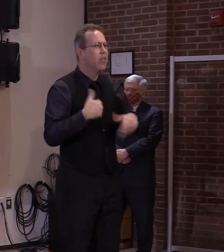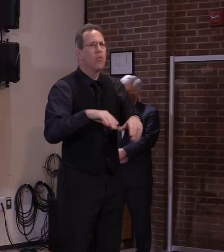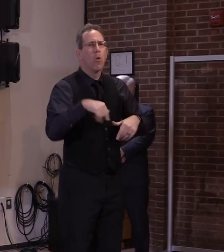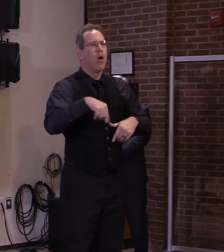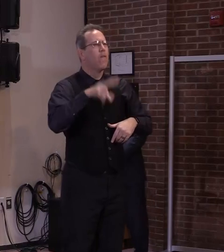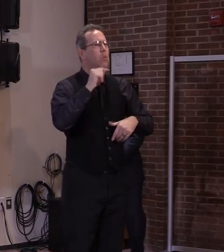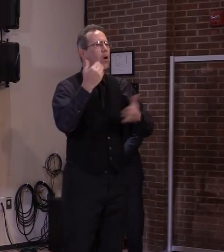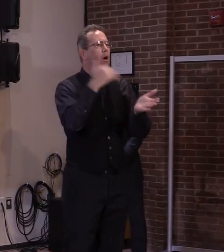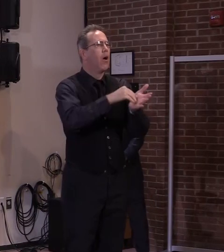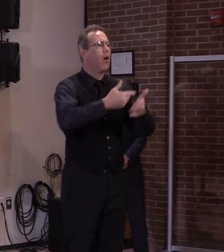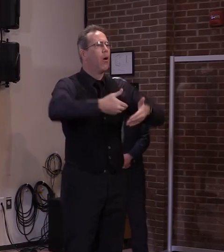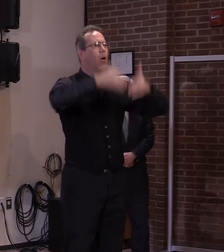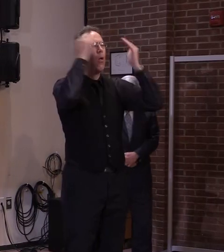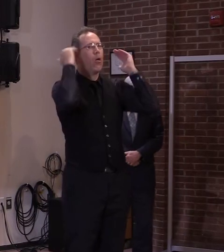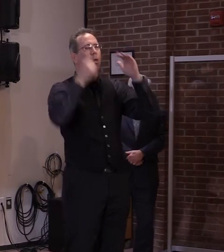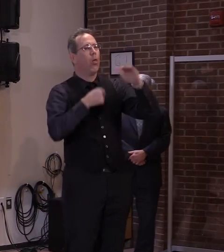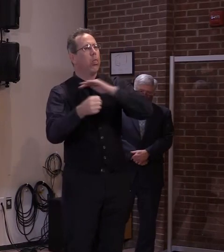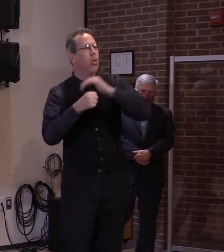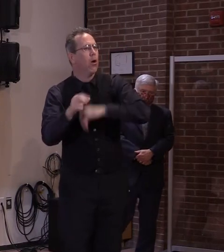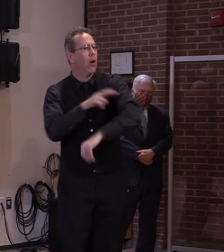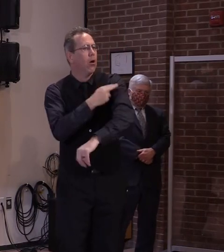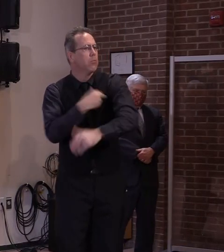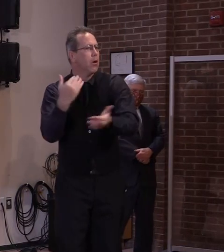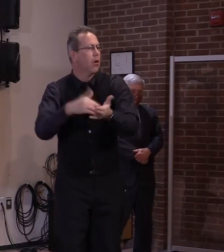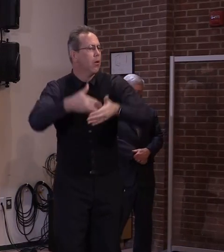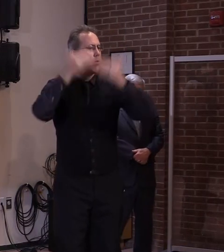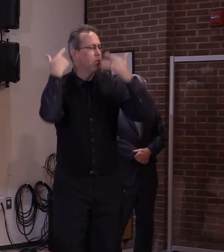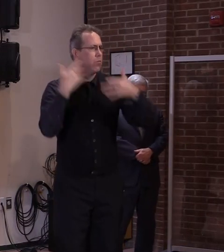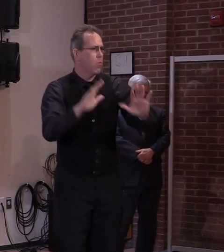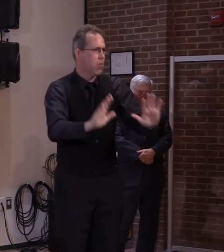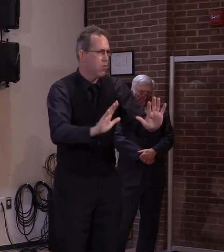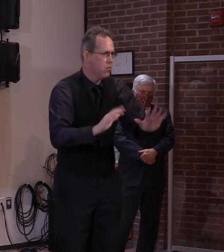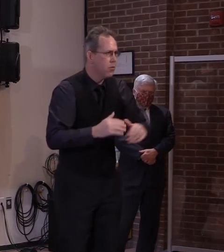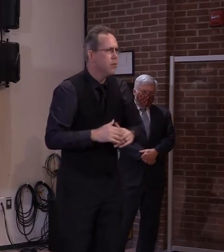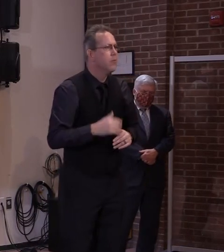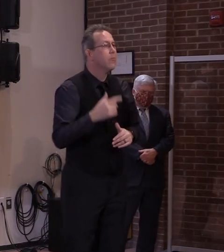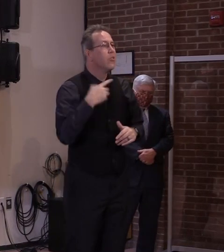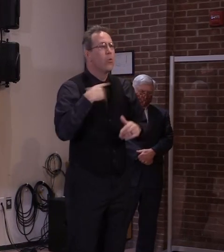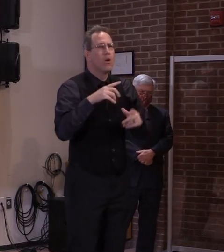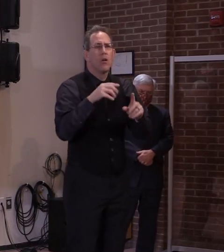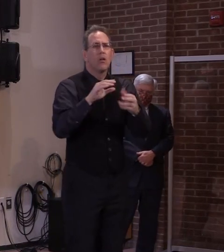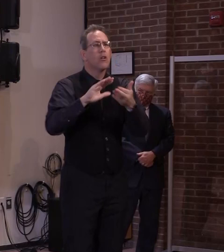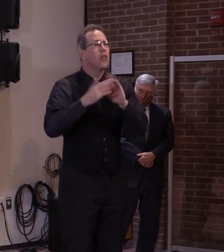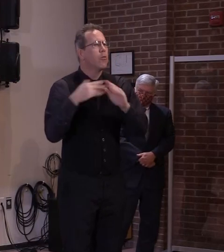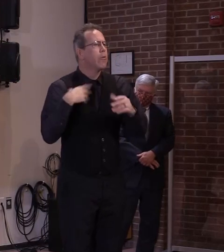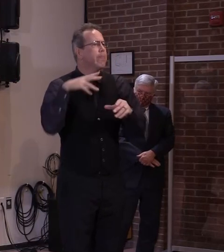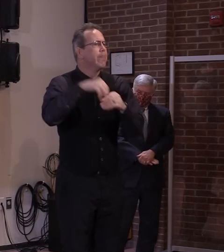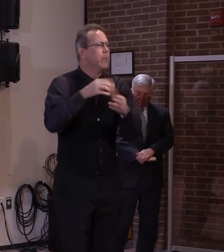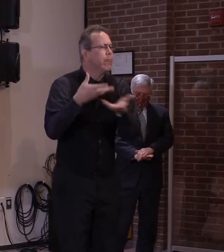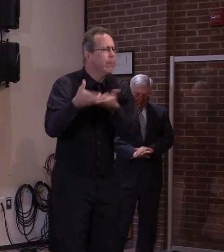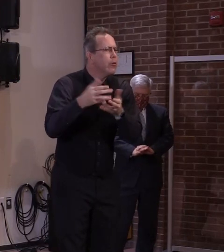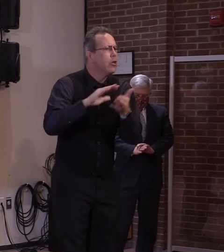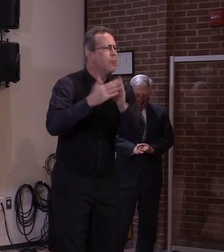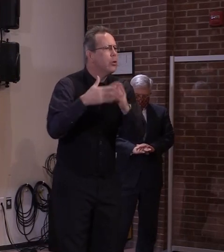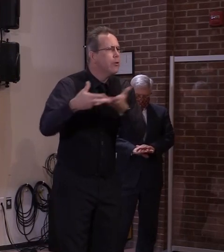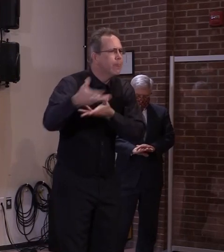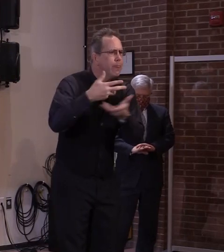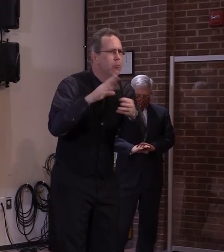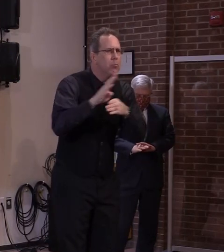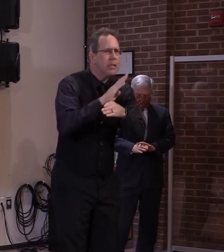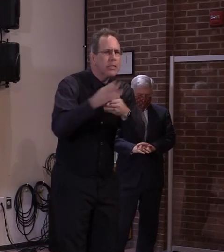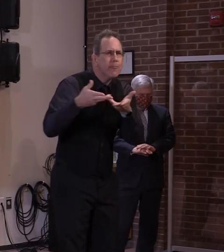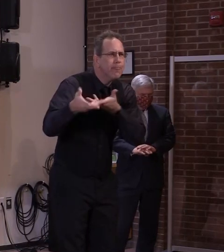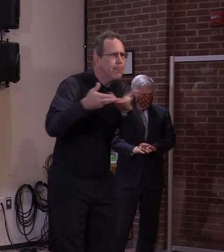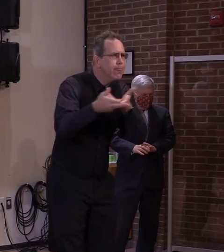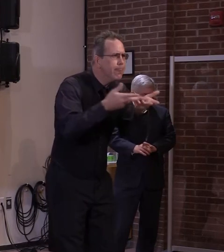Community Development have been working to support the business community and ensure they are aware of best practices and the various